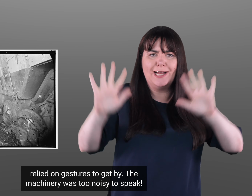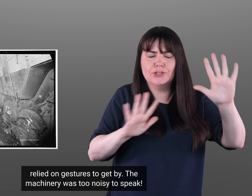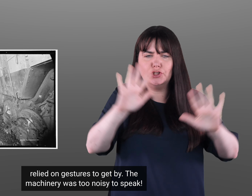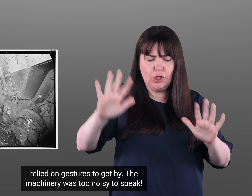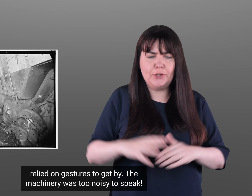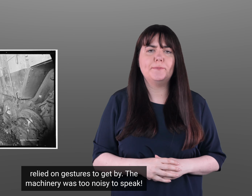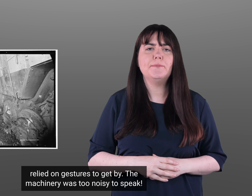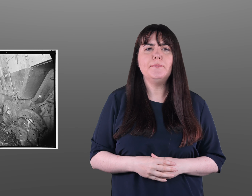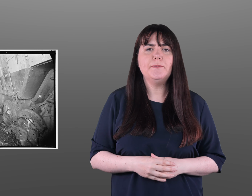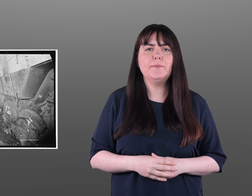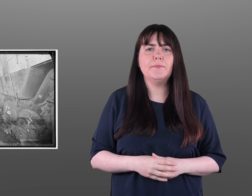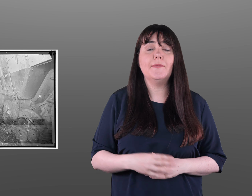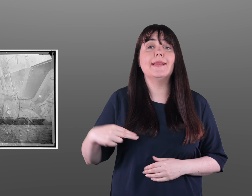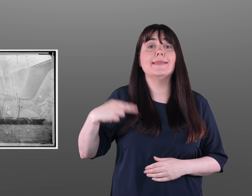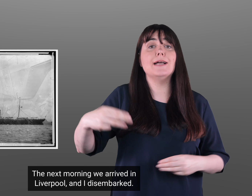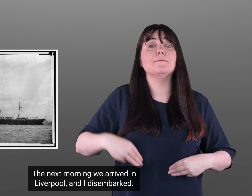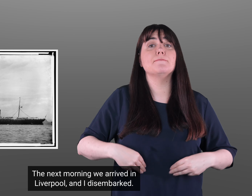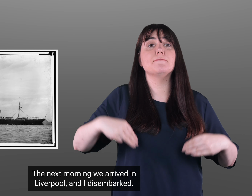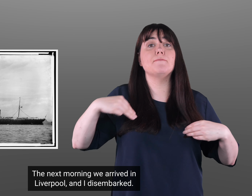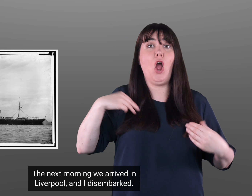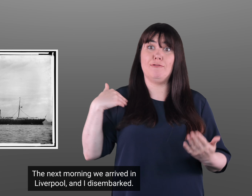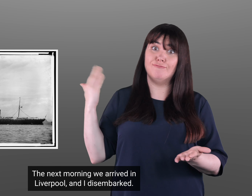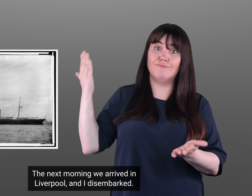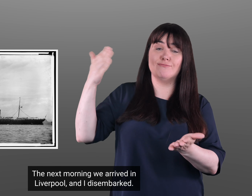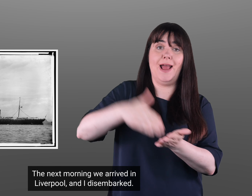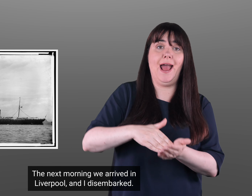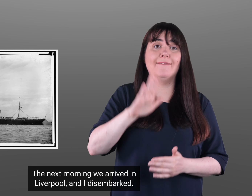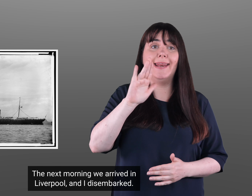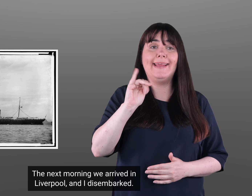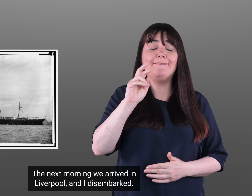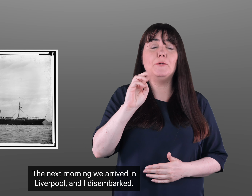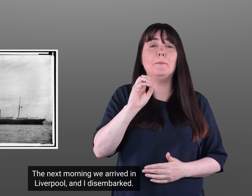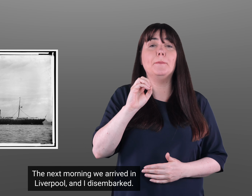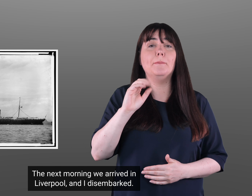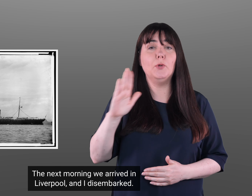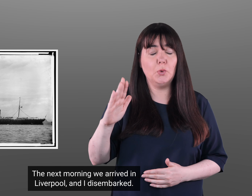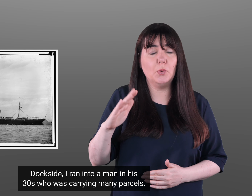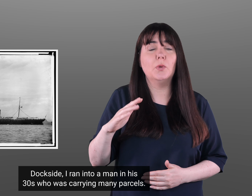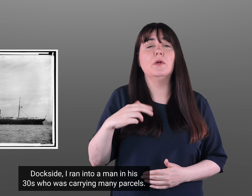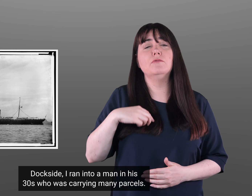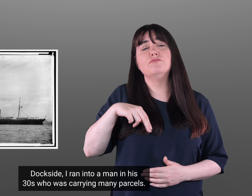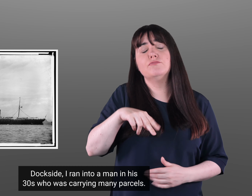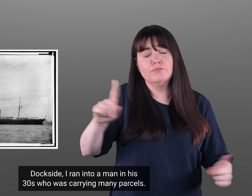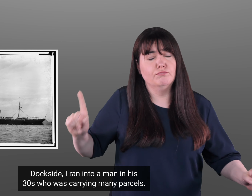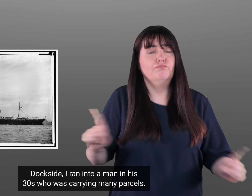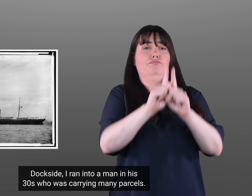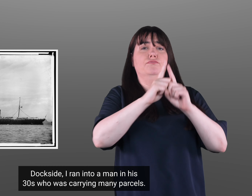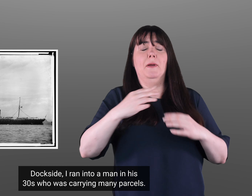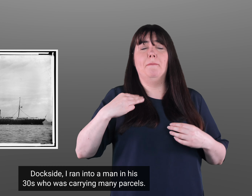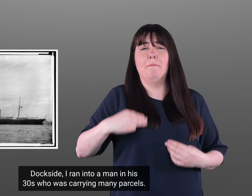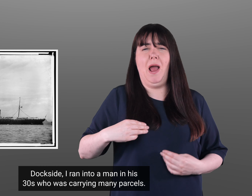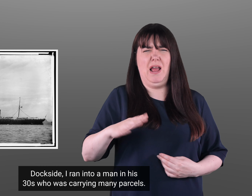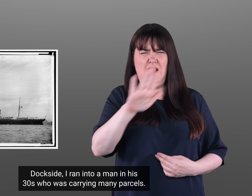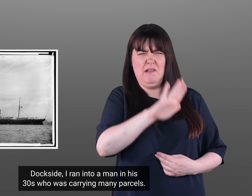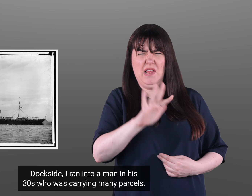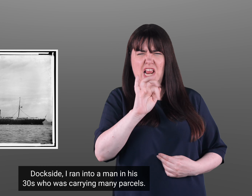was too noisy to speak. The next morning we arrived in Liverpool and I disembarked. Dockside, I ran into a man in his 30s